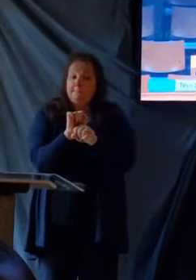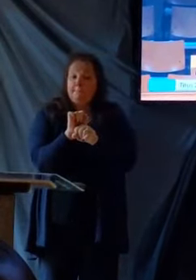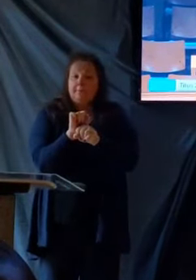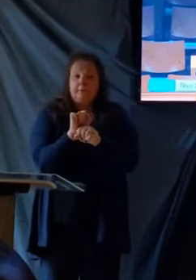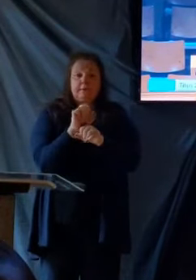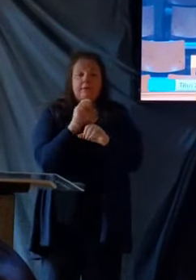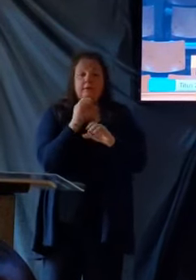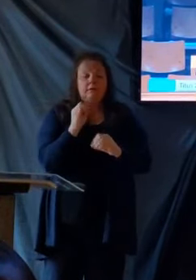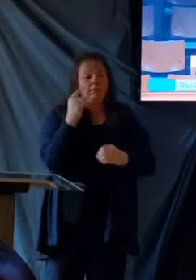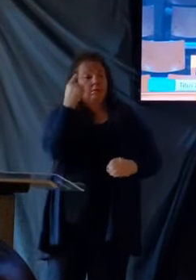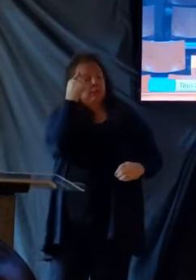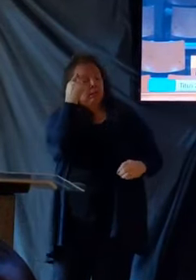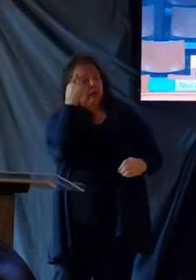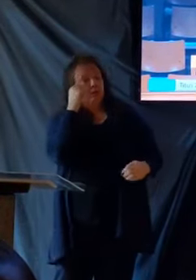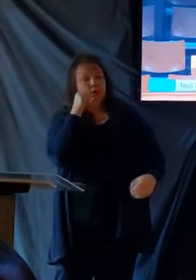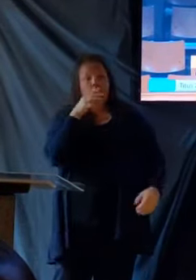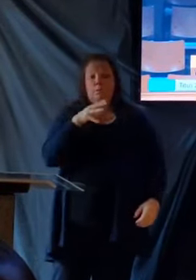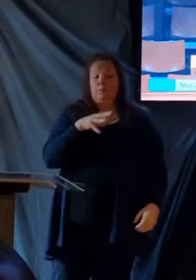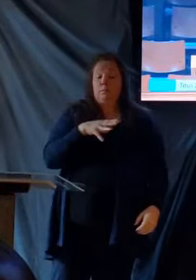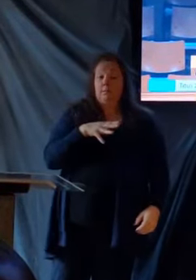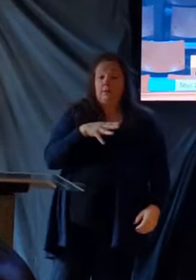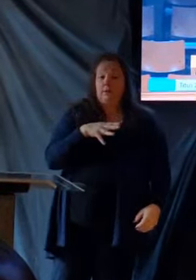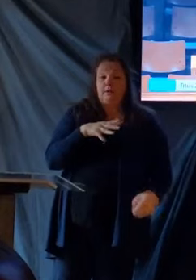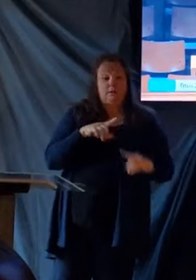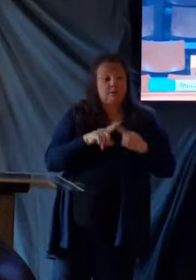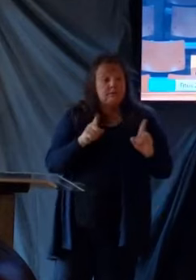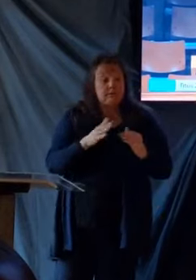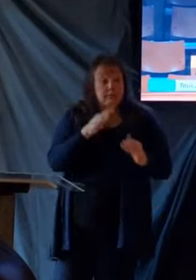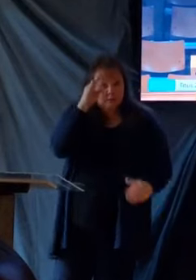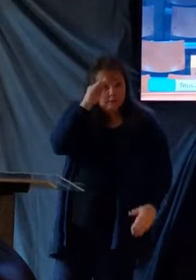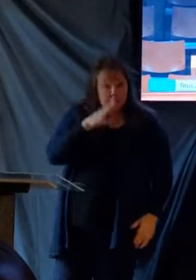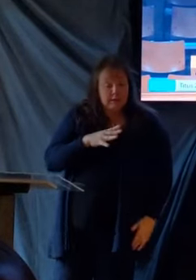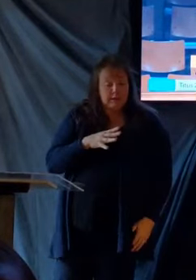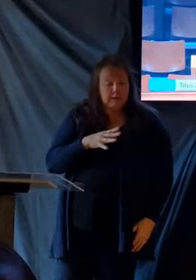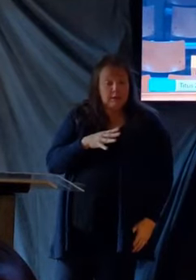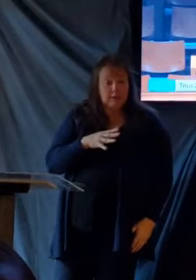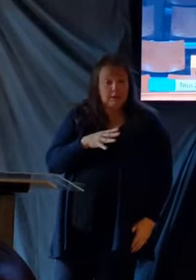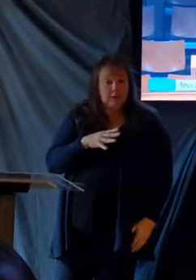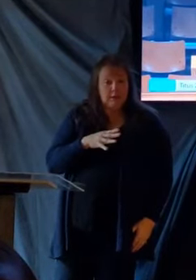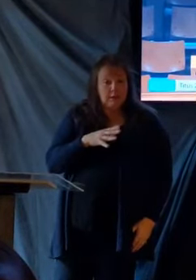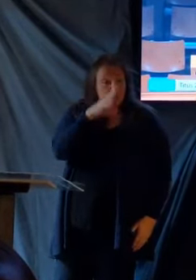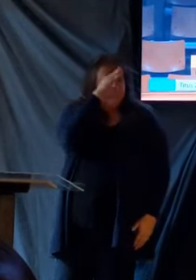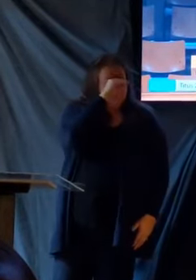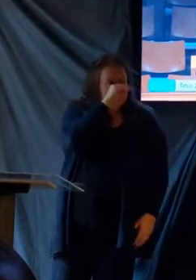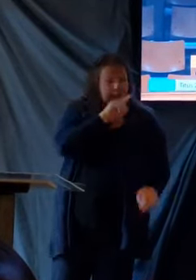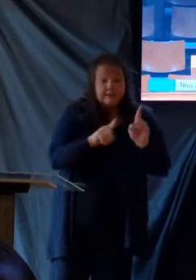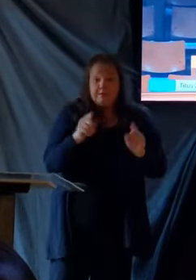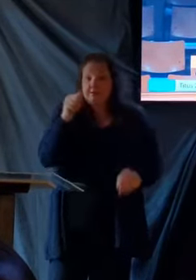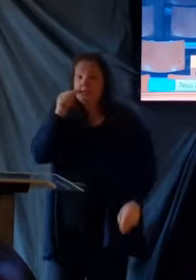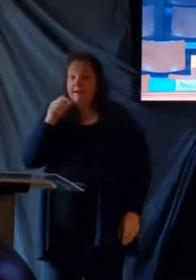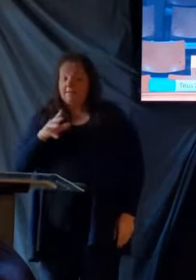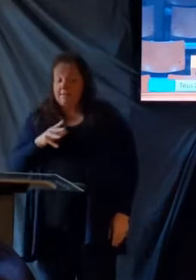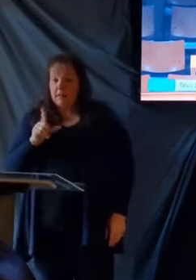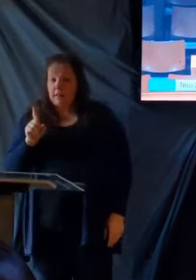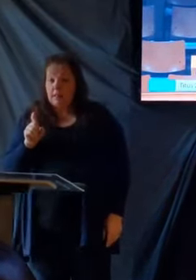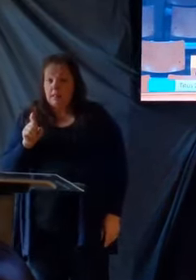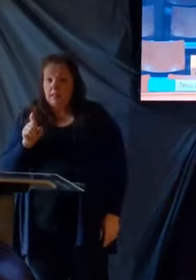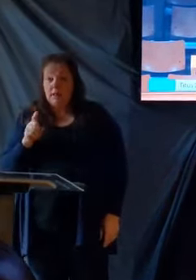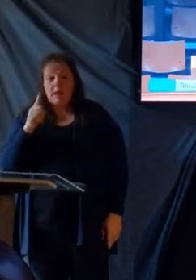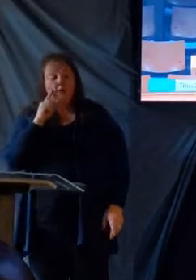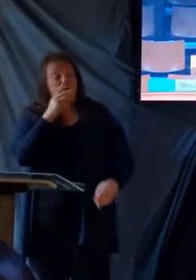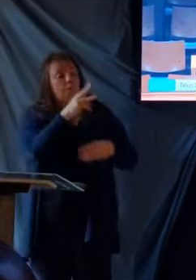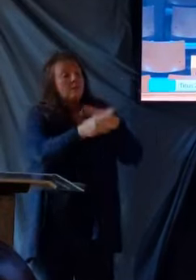are no consideration. Are women different than men? Is male different than female? And